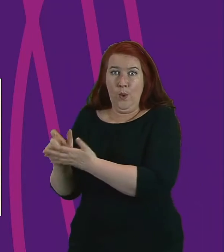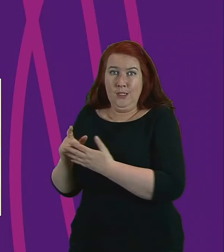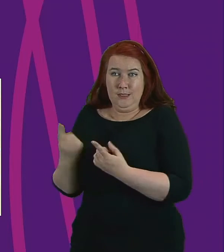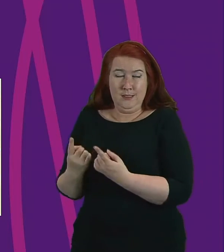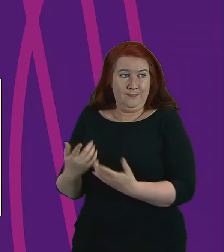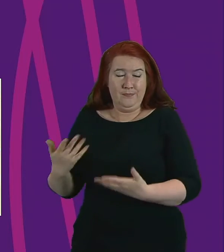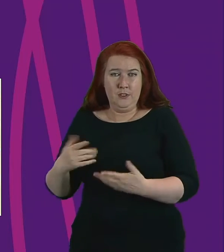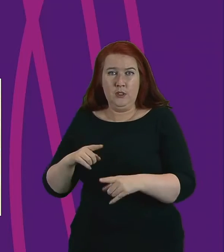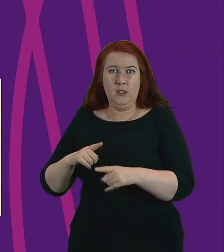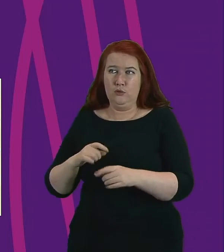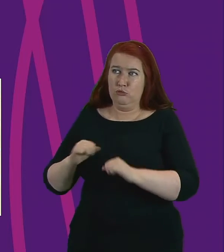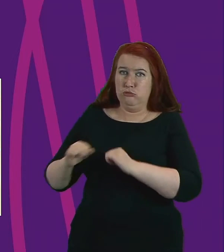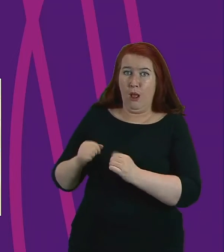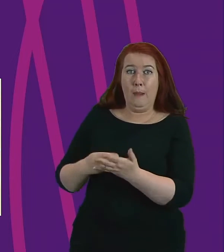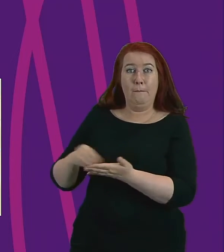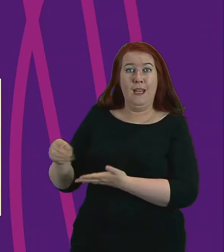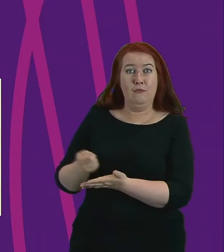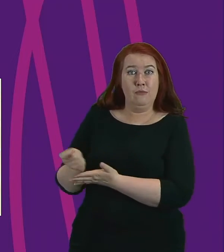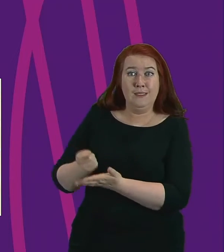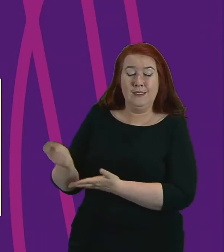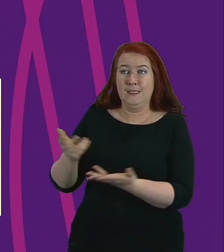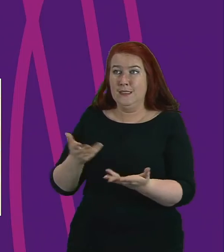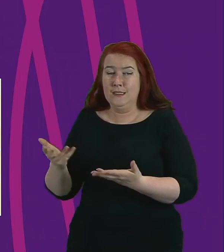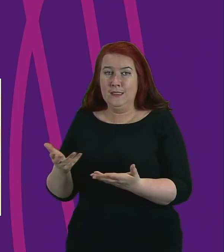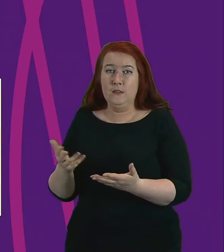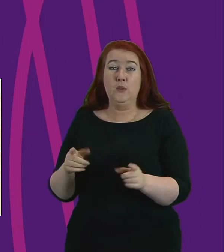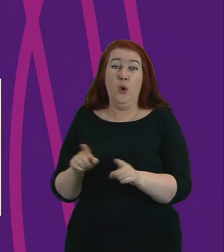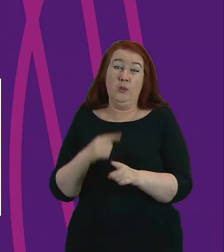payments. And they've also said that over the next 3